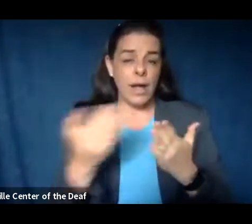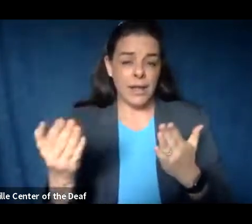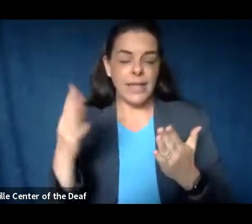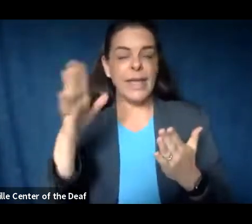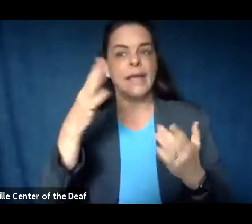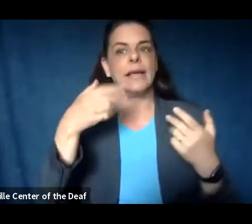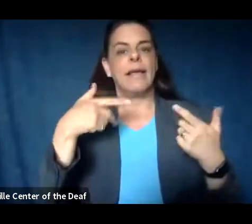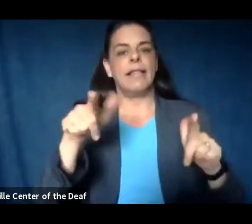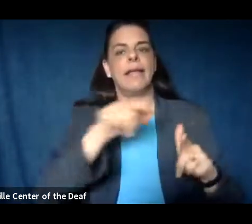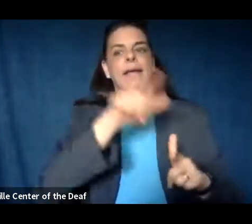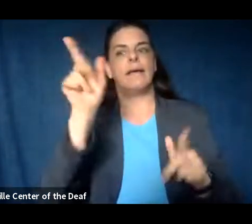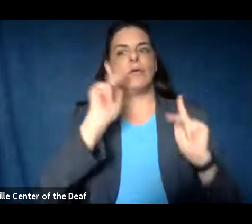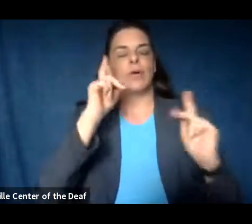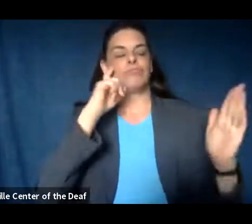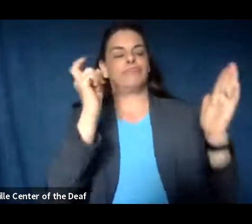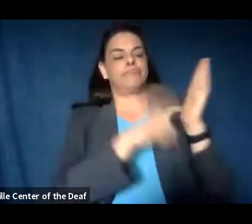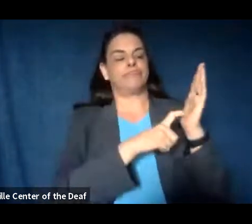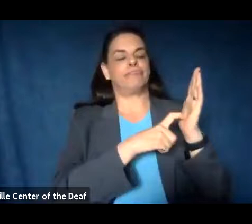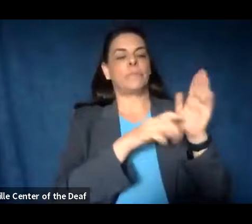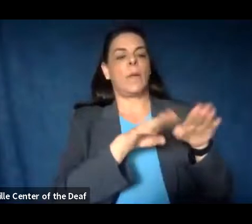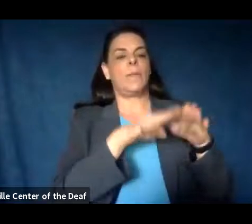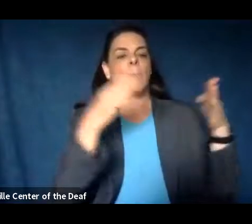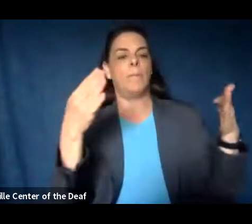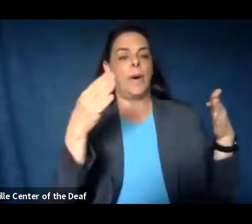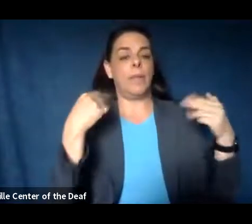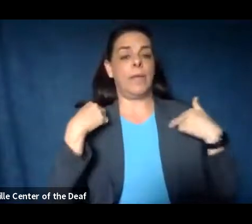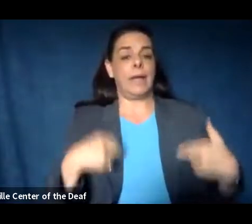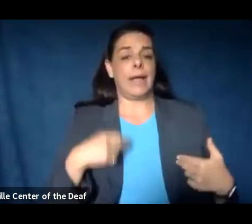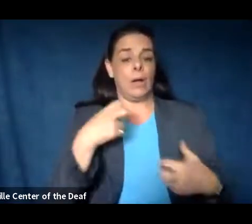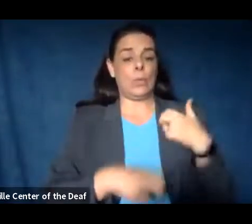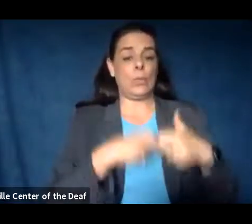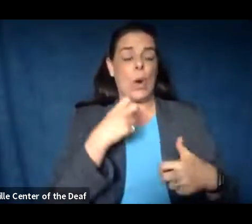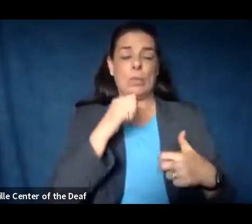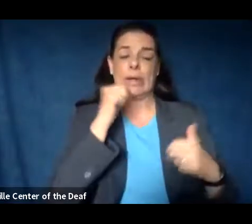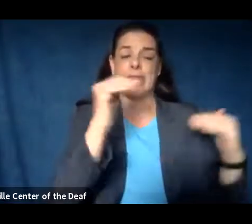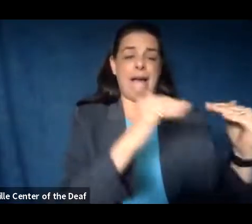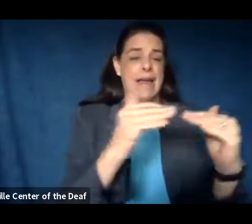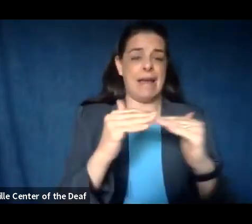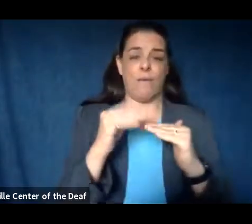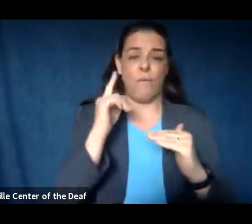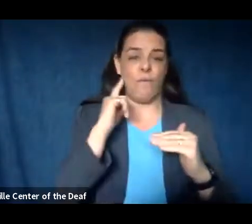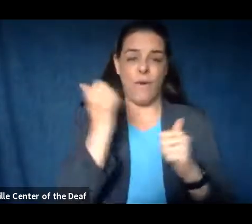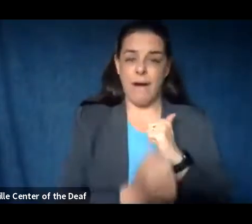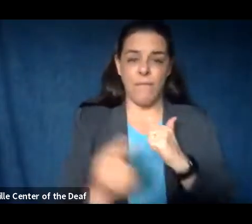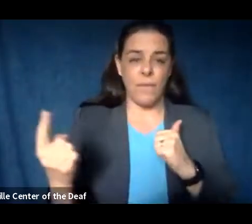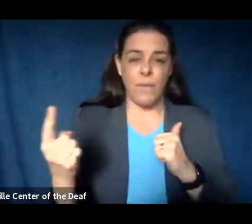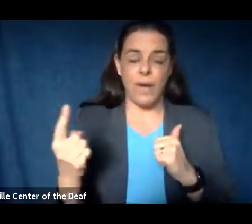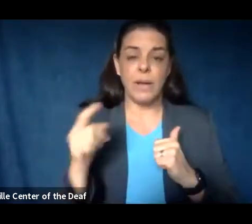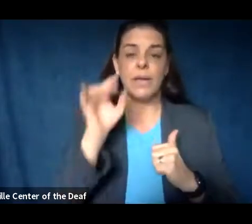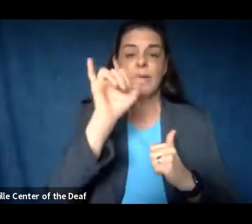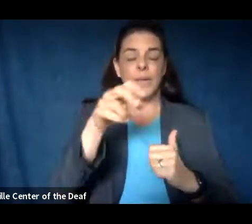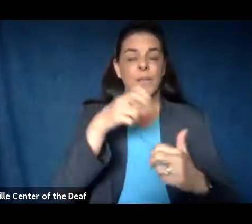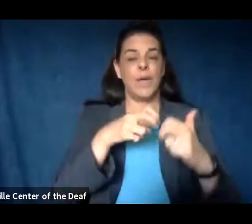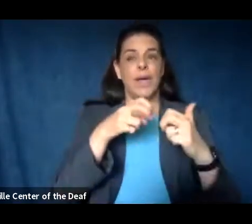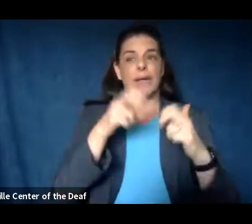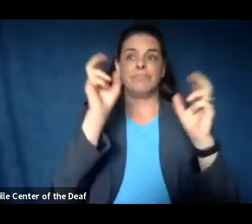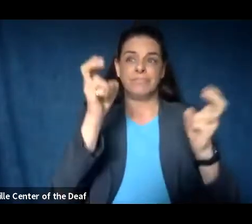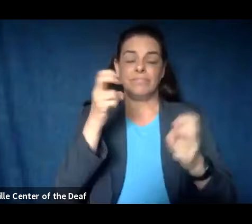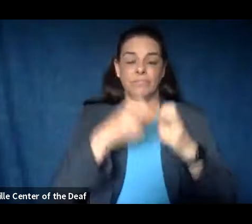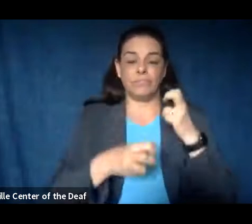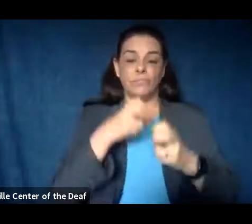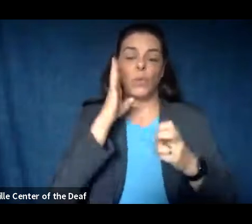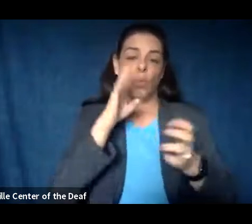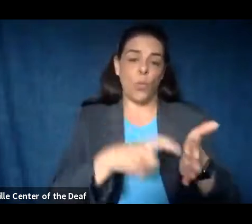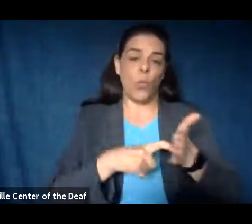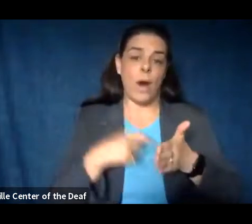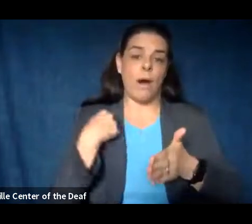larger public health issue of health inequities. This is an issue that will take all of us working together to